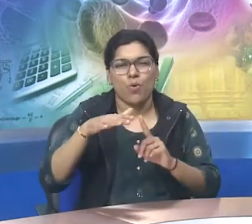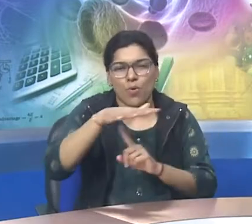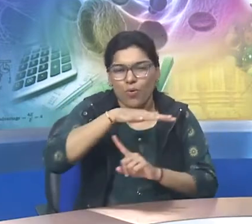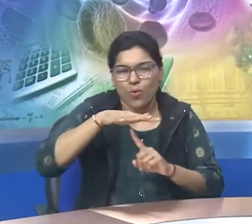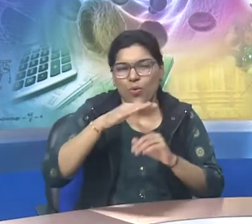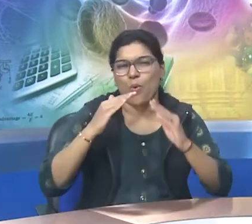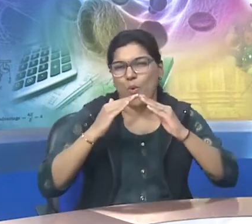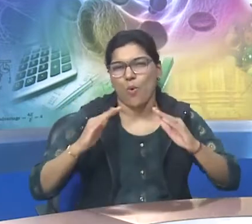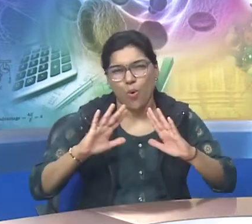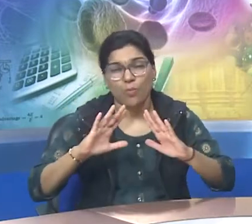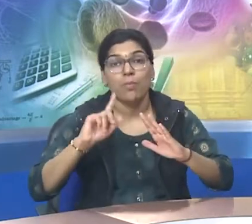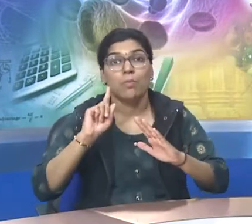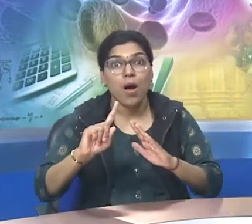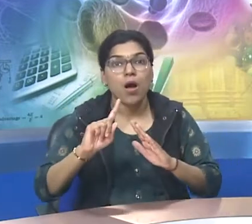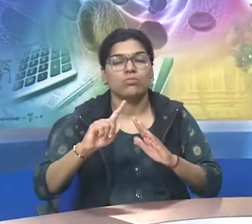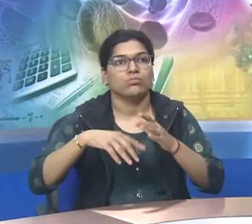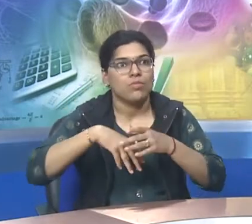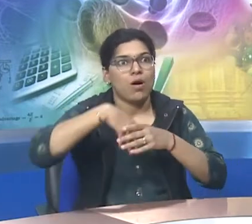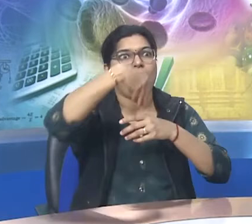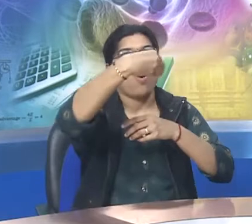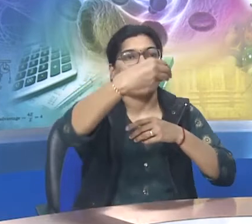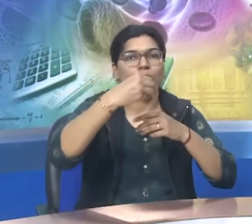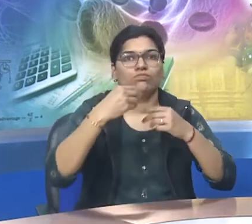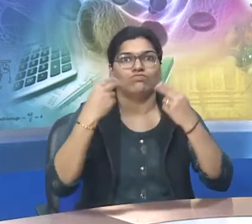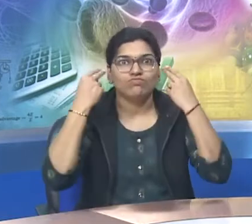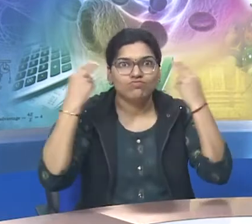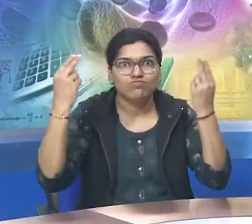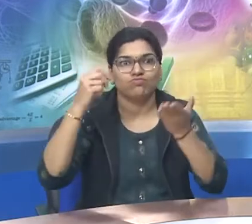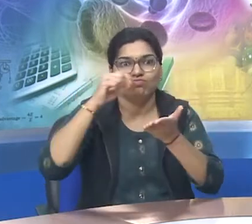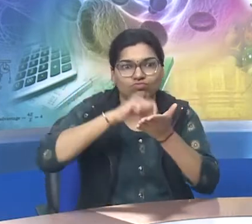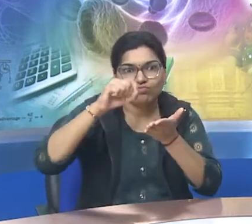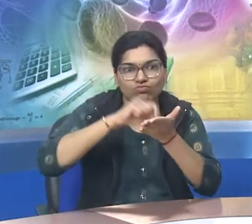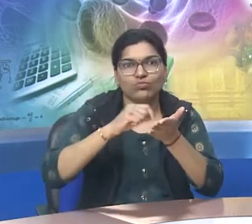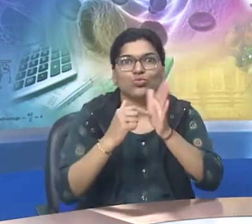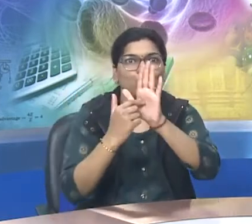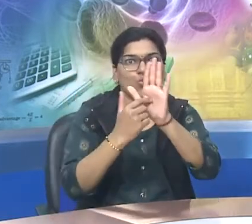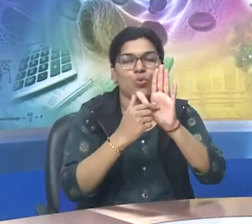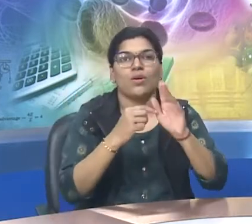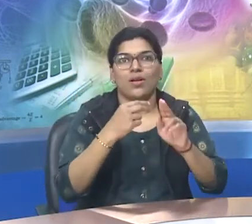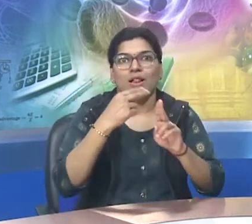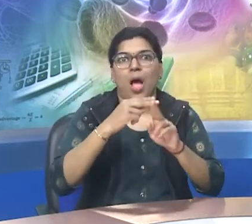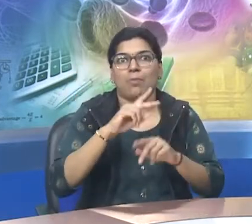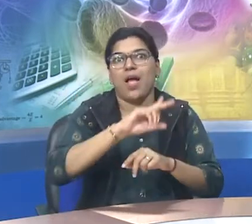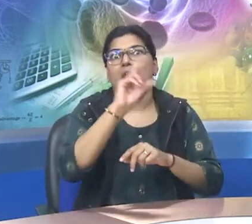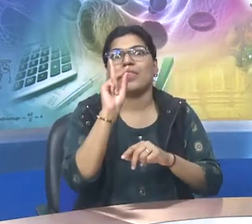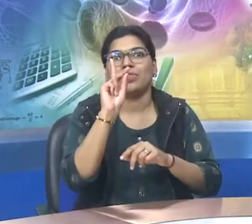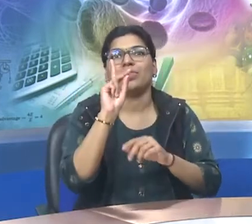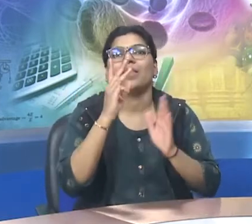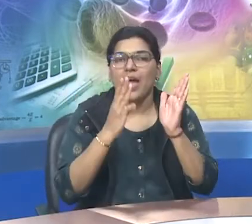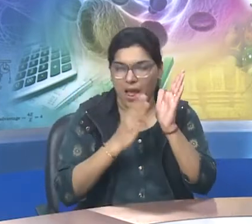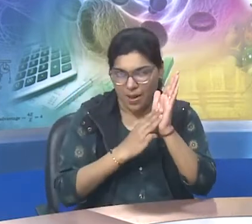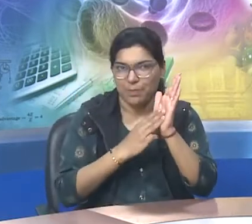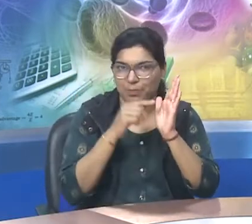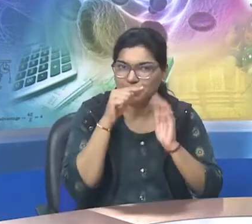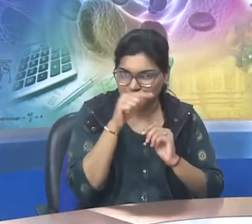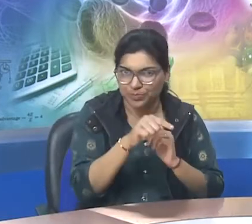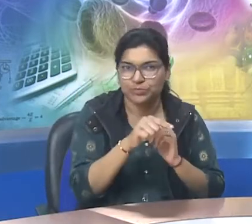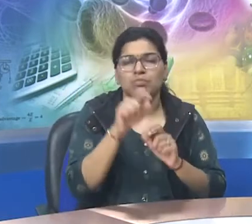This is just like a name which, when you get famous, the other people know you